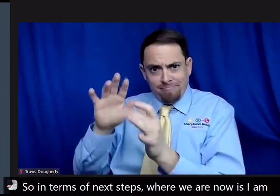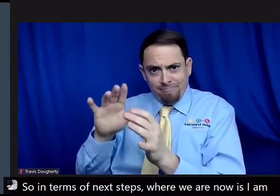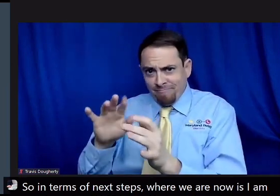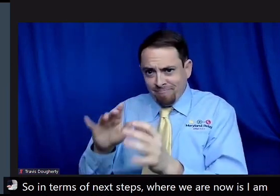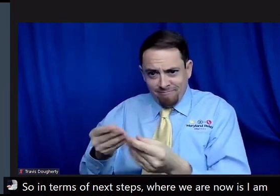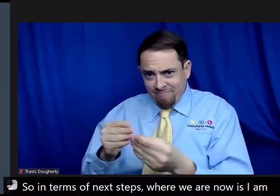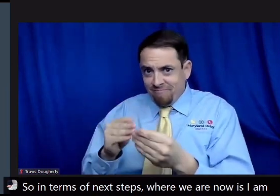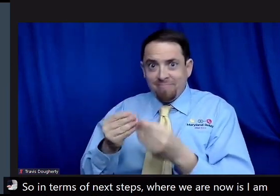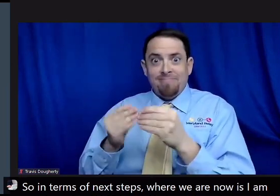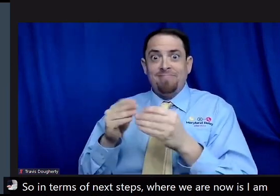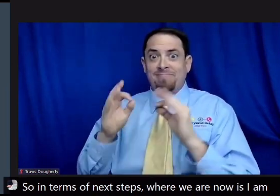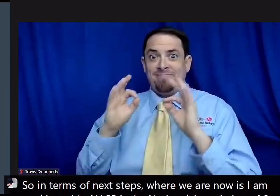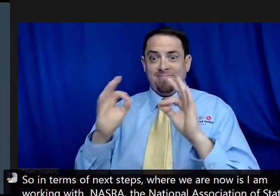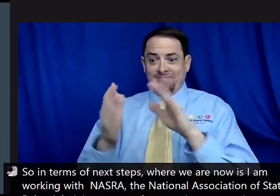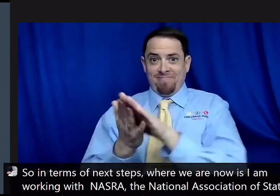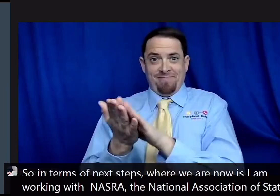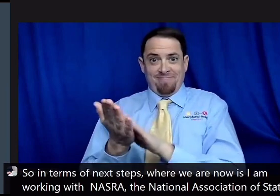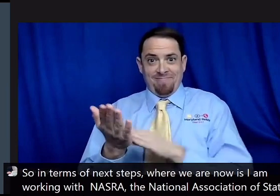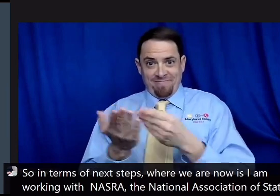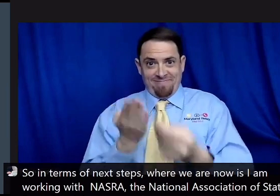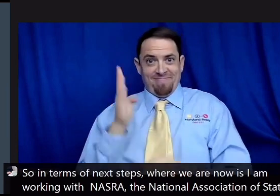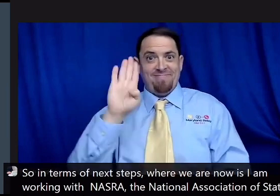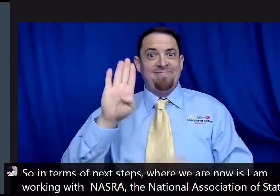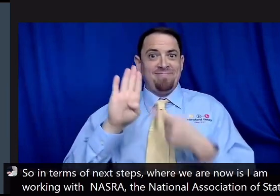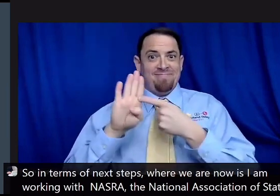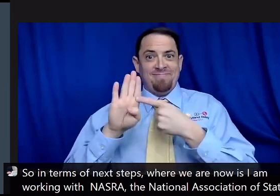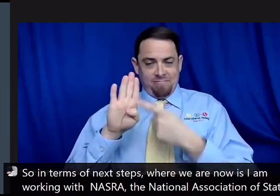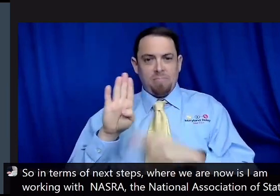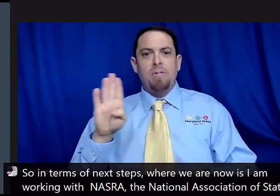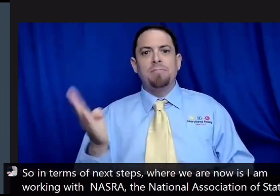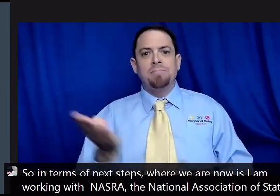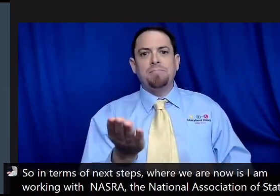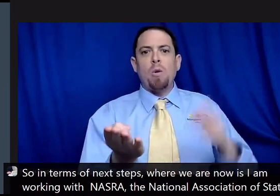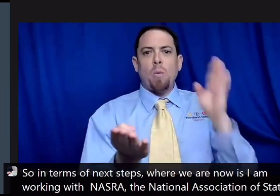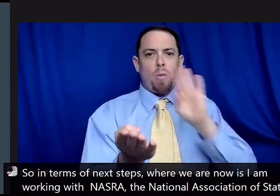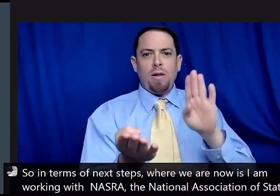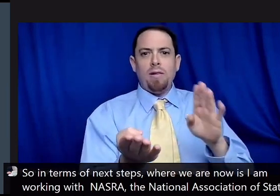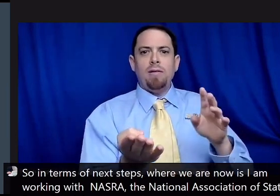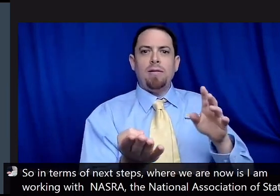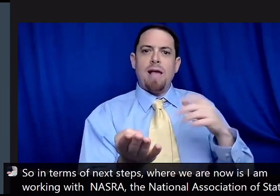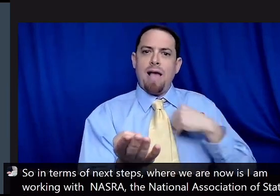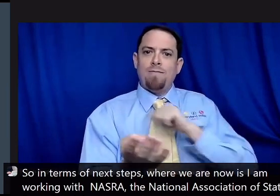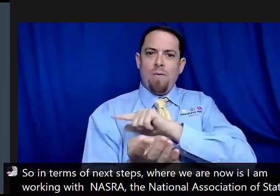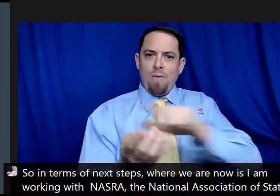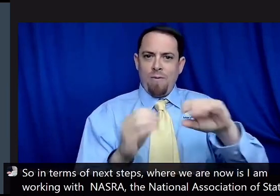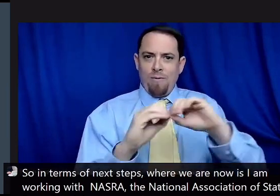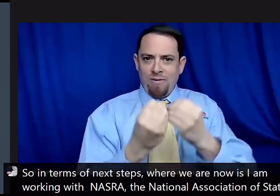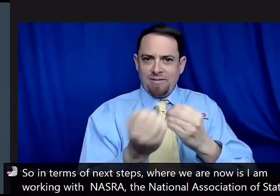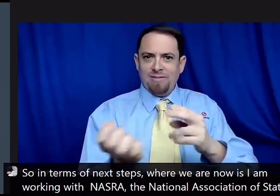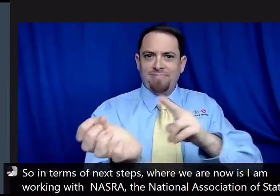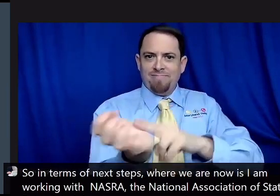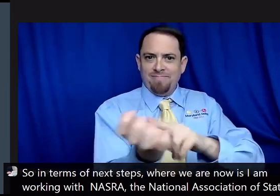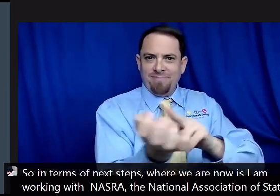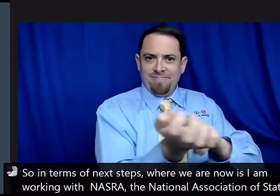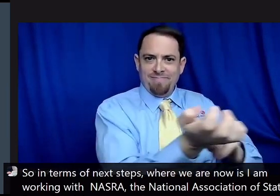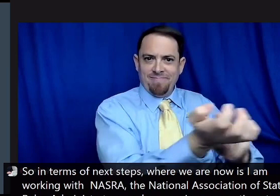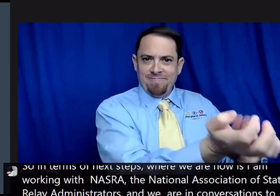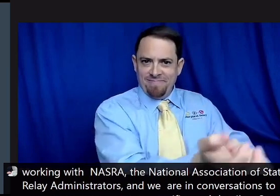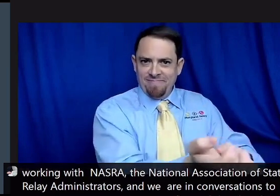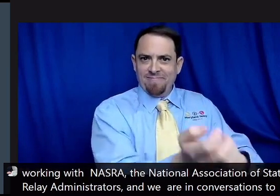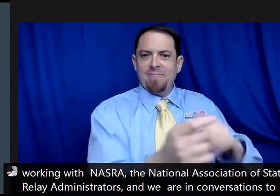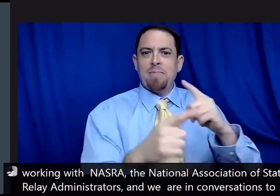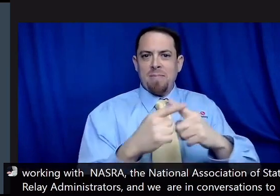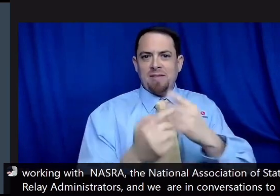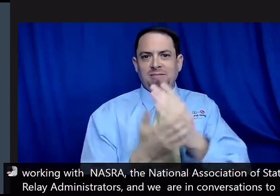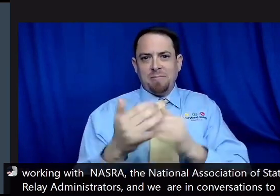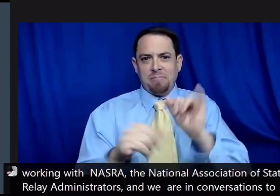to come to an agreement on specifics and details. Once that's drafted, we will have all